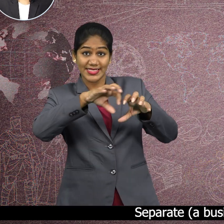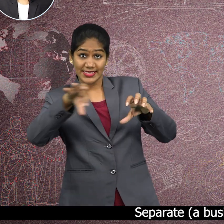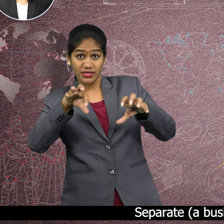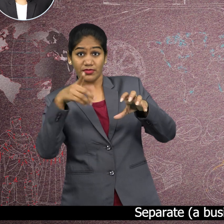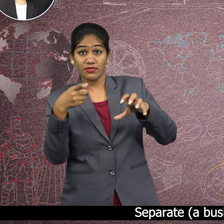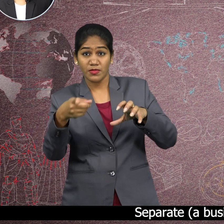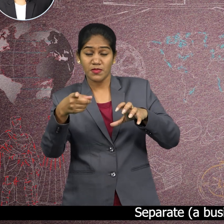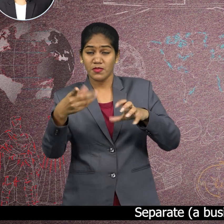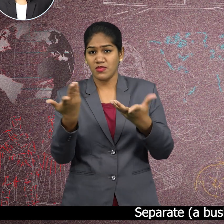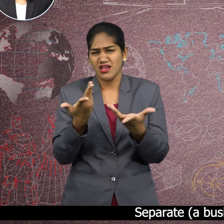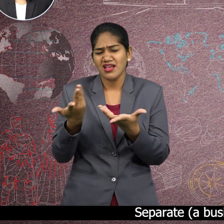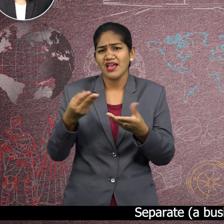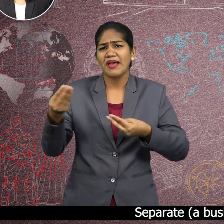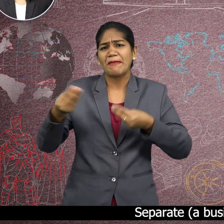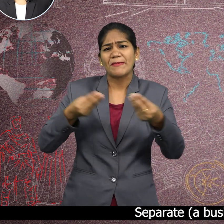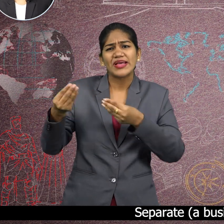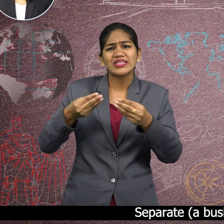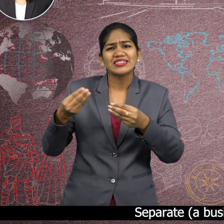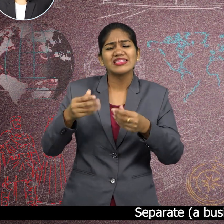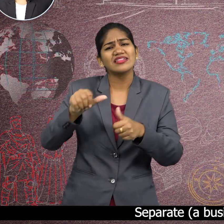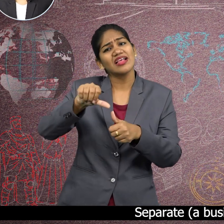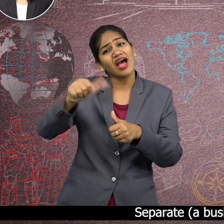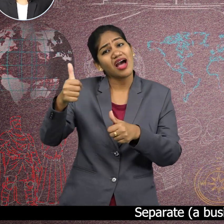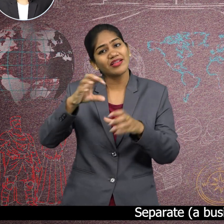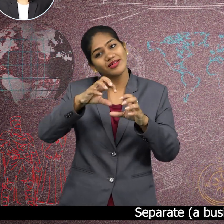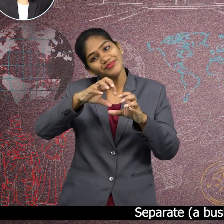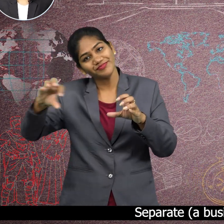separate a business from another,